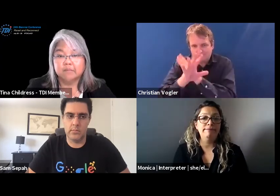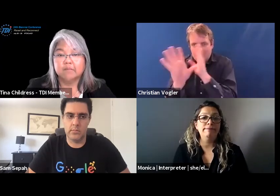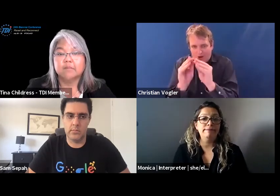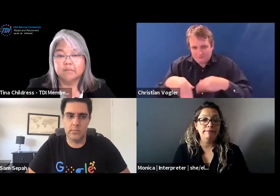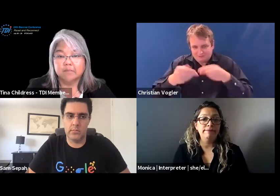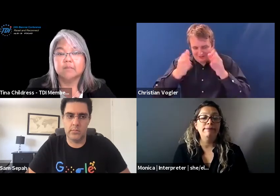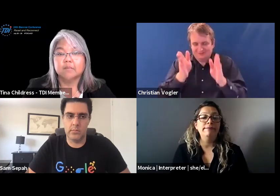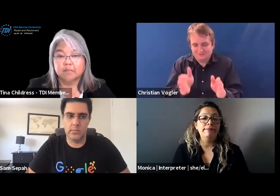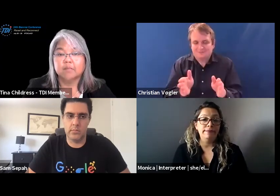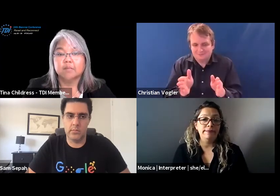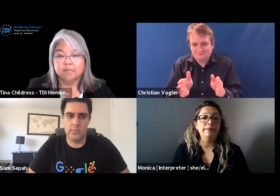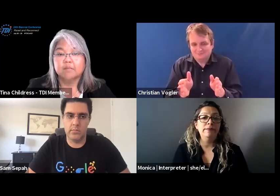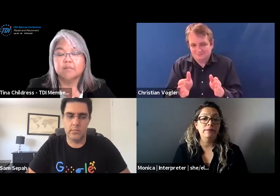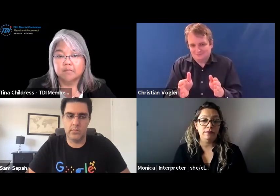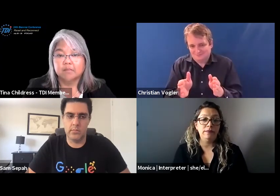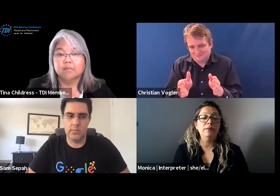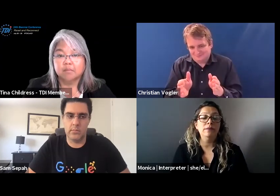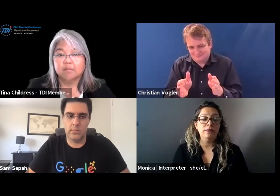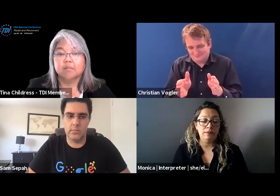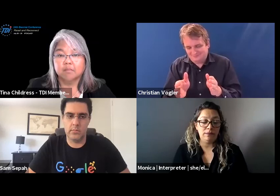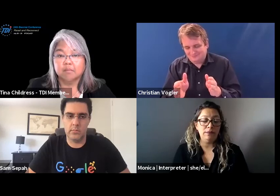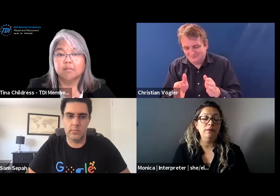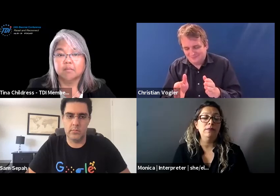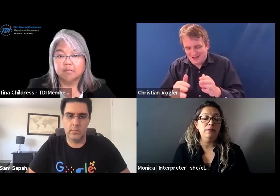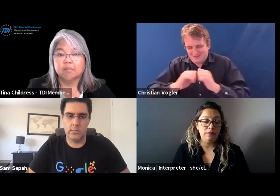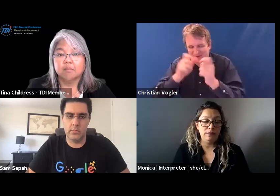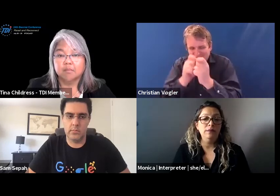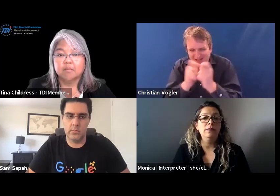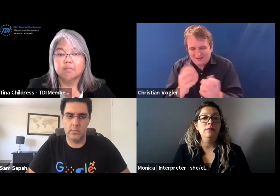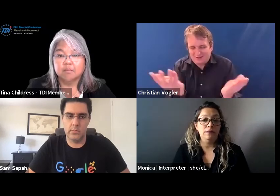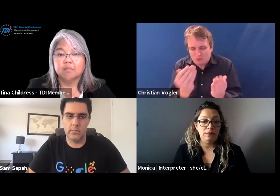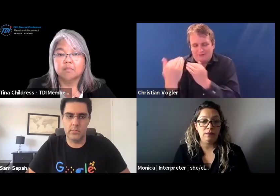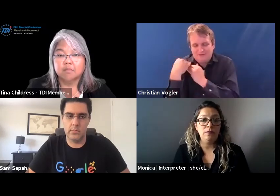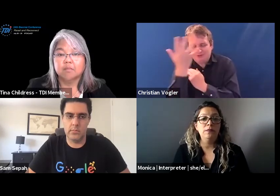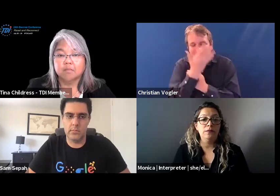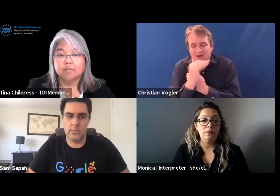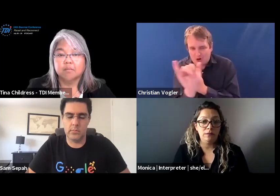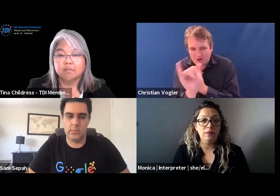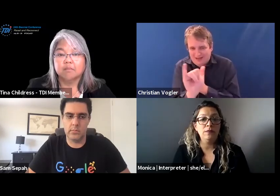And that we need to put some responsibility on the video platform people and